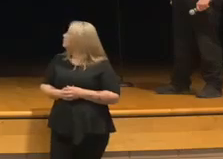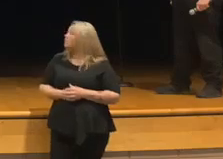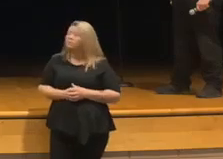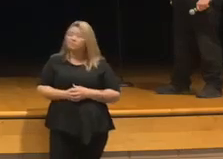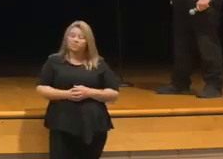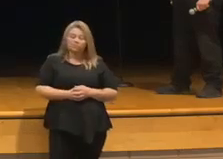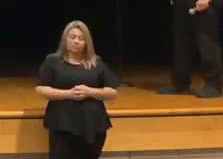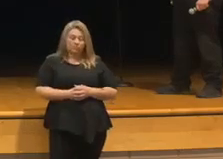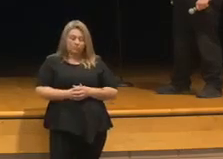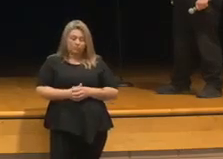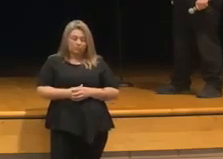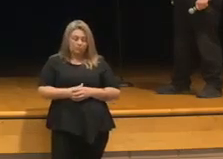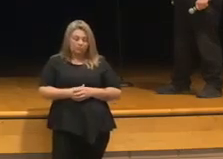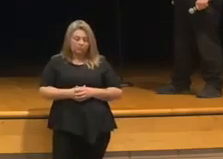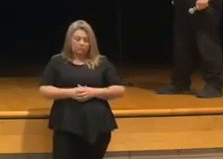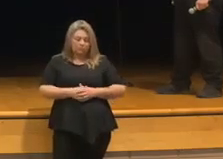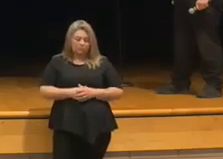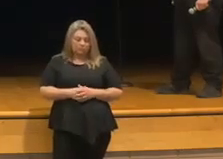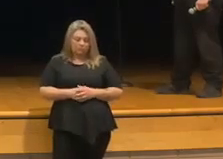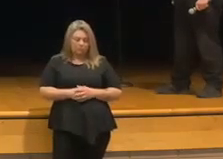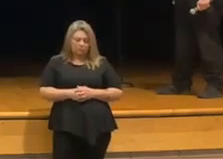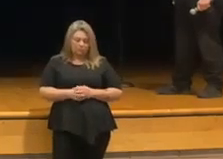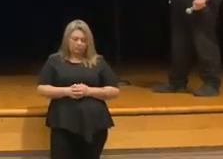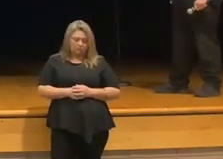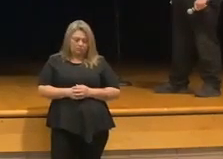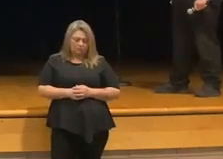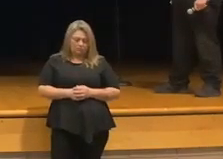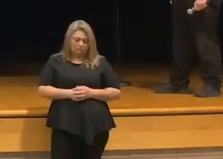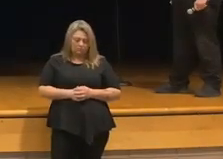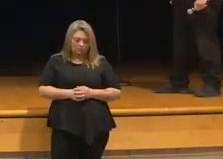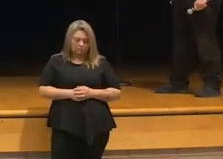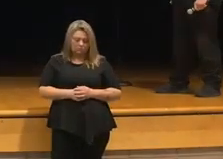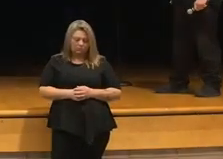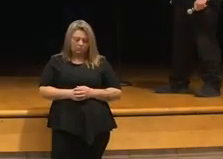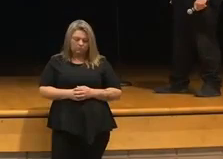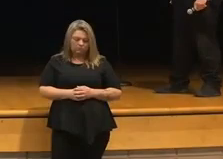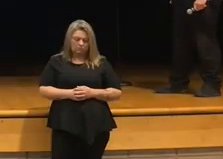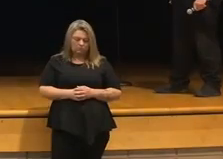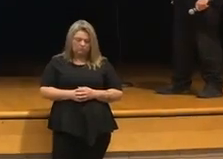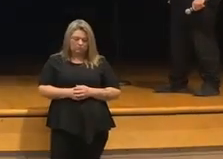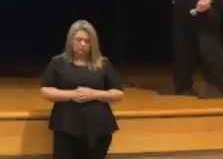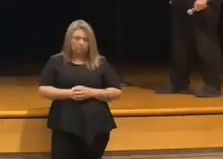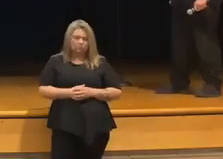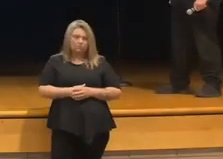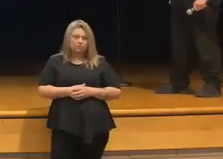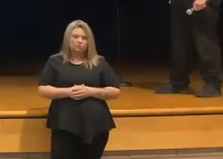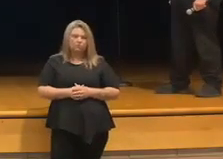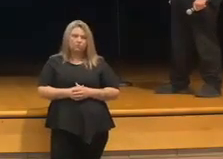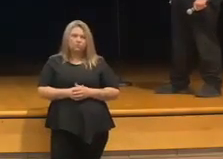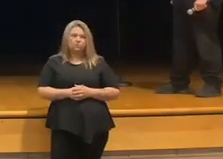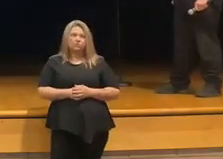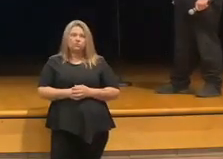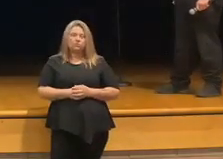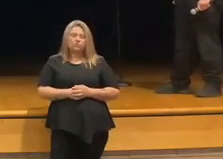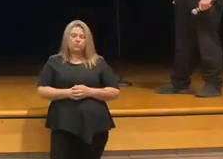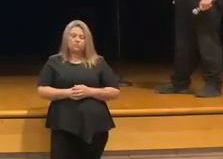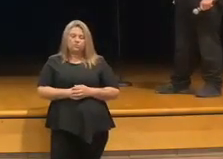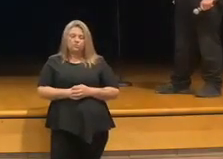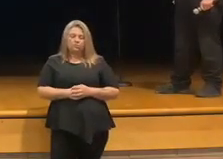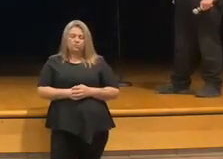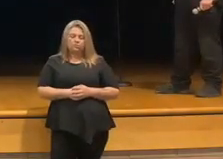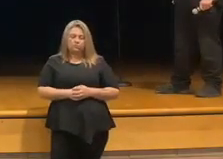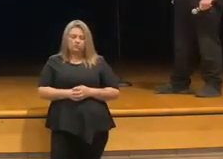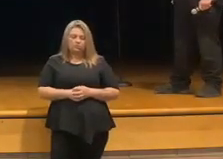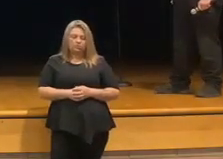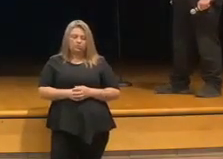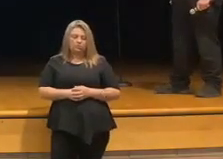flag. Yeah, but the thing is with Snapchat, you know what it's all used for, you know what I'm saying? You want to see the angle, you want to look pretty, right? Yeah. I mean,